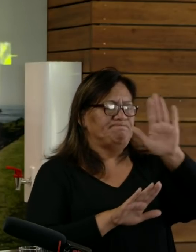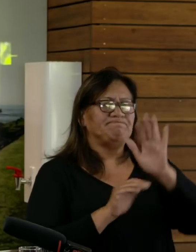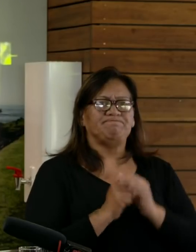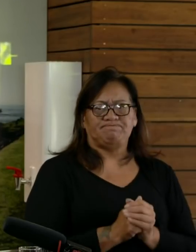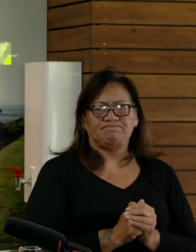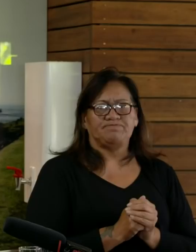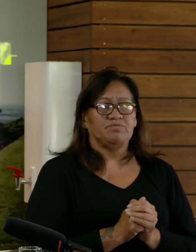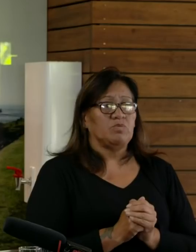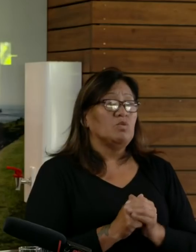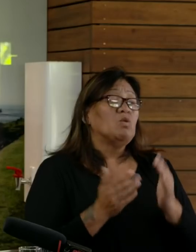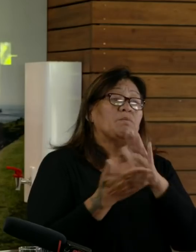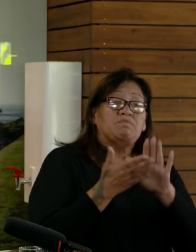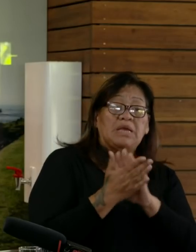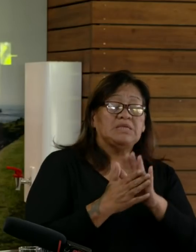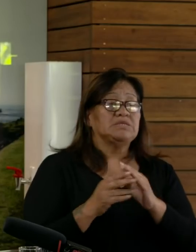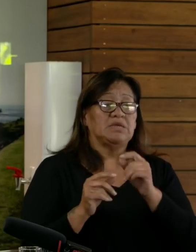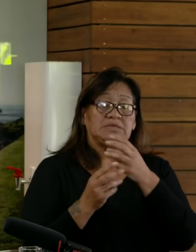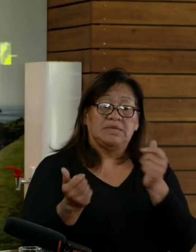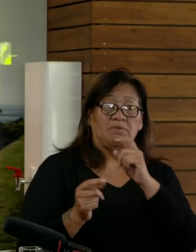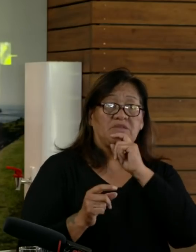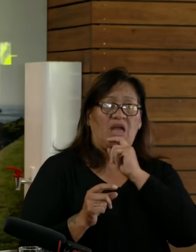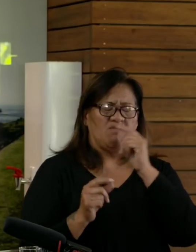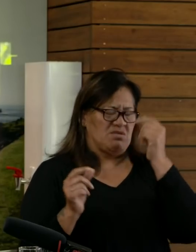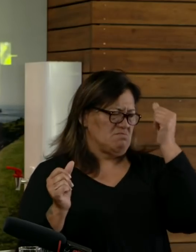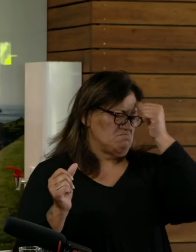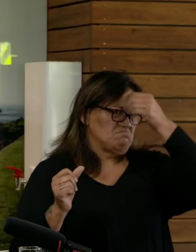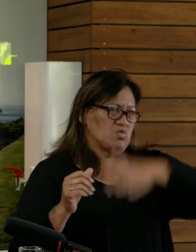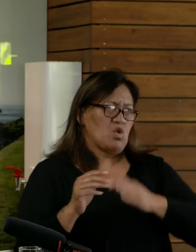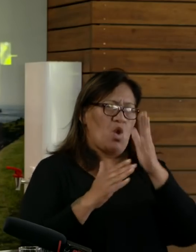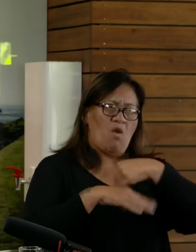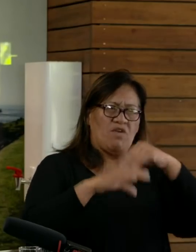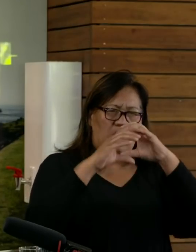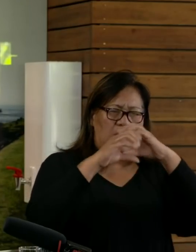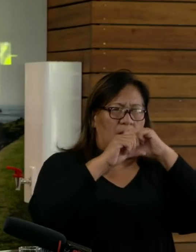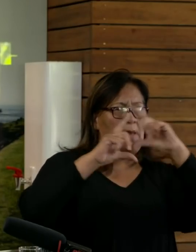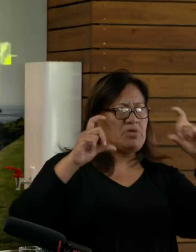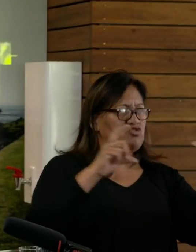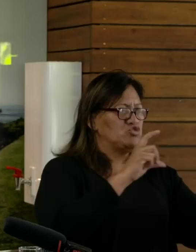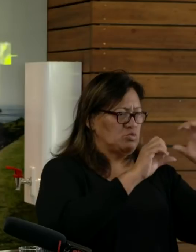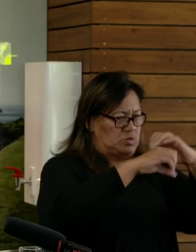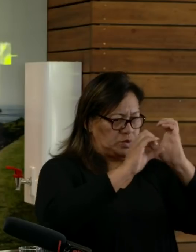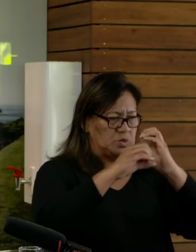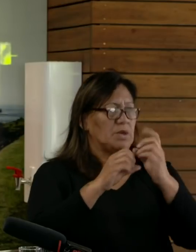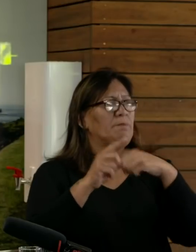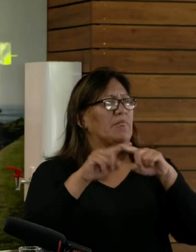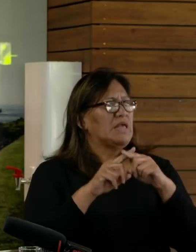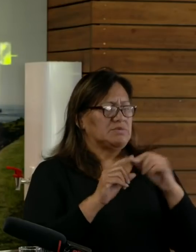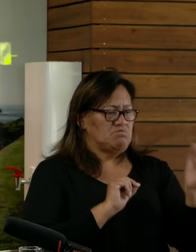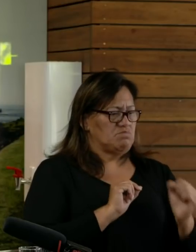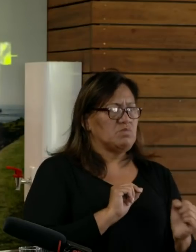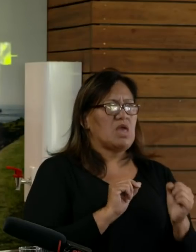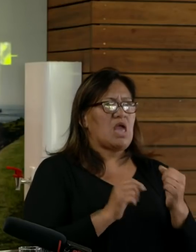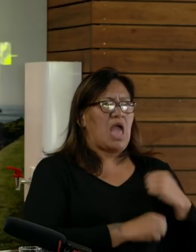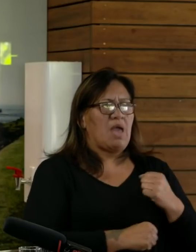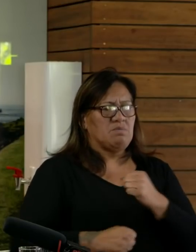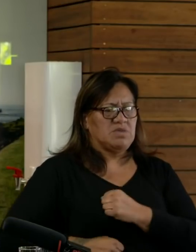ranged from personnel who specialise in imagery analysis to those operating our military assets